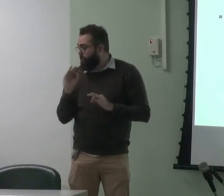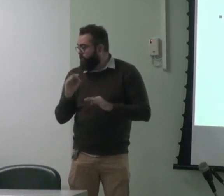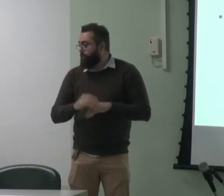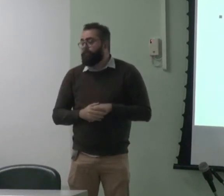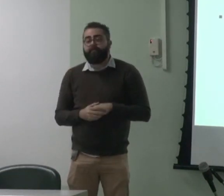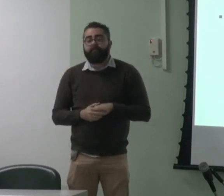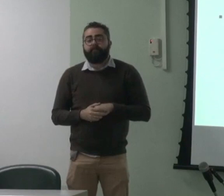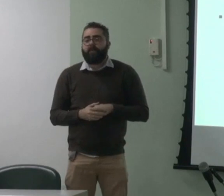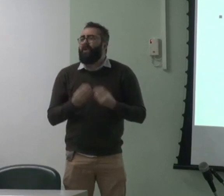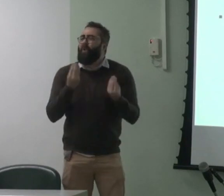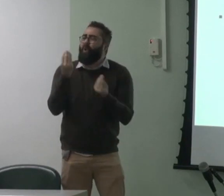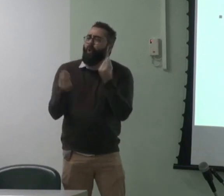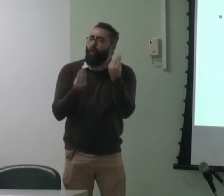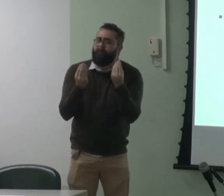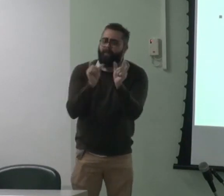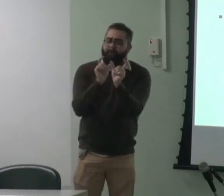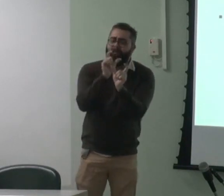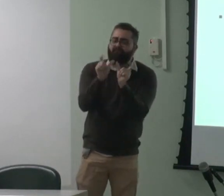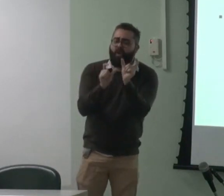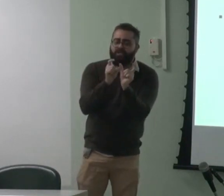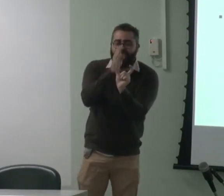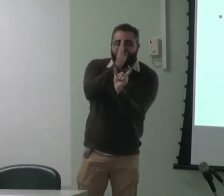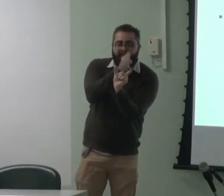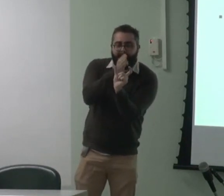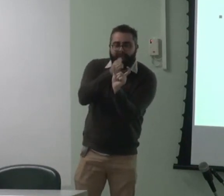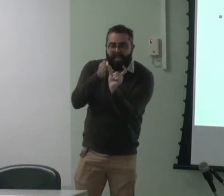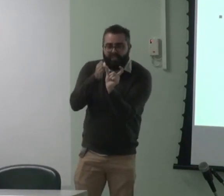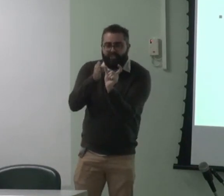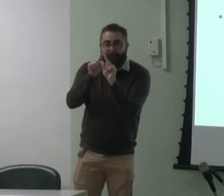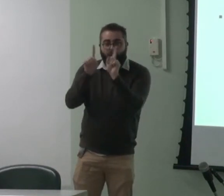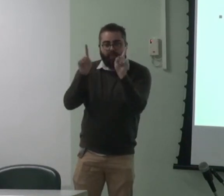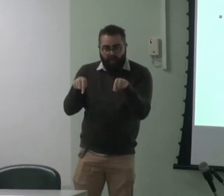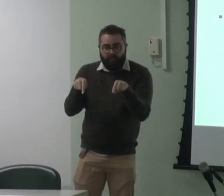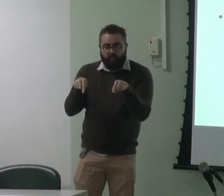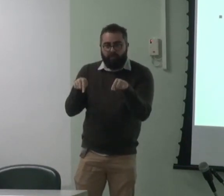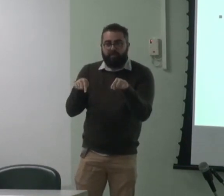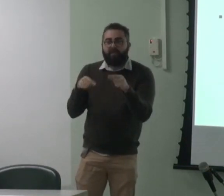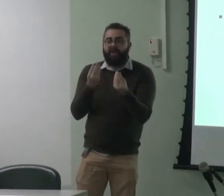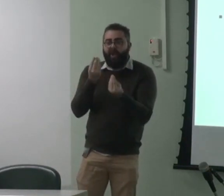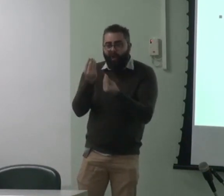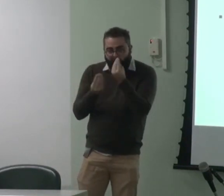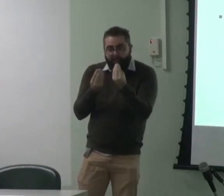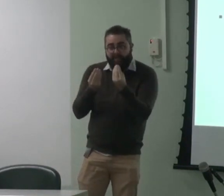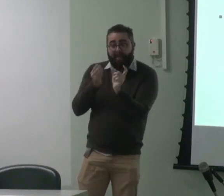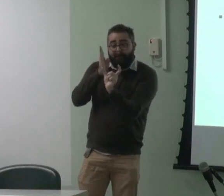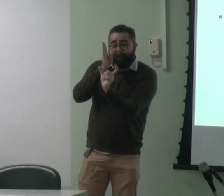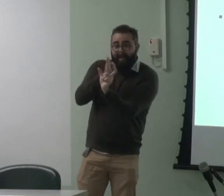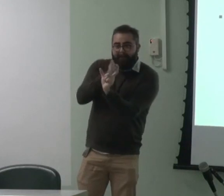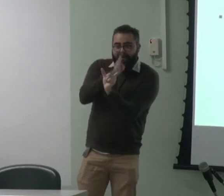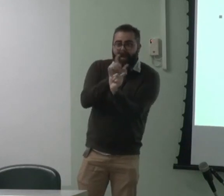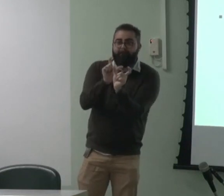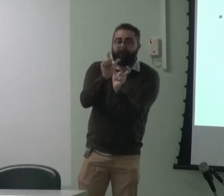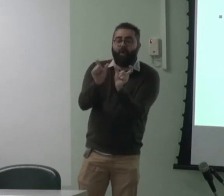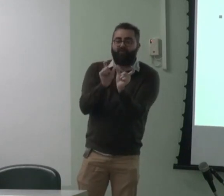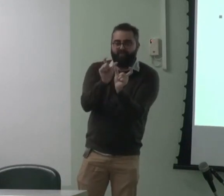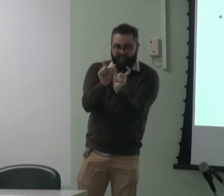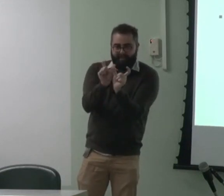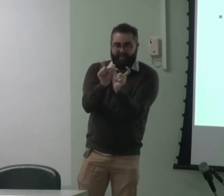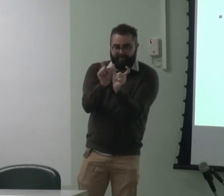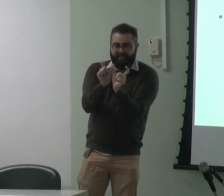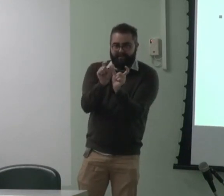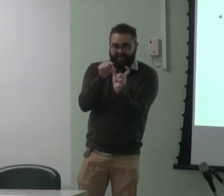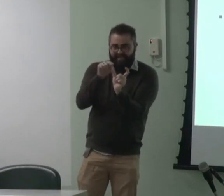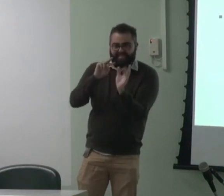Universal Segmentations project, in which we try to segment words into morphemes, and yet another